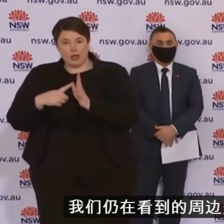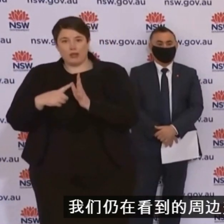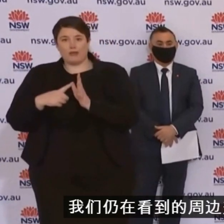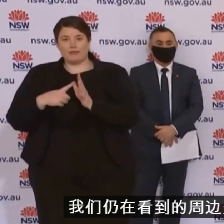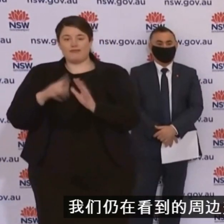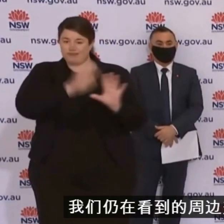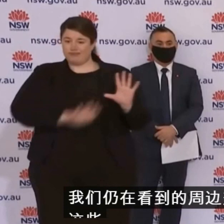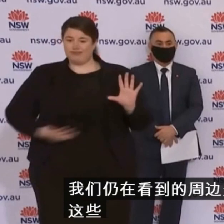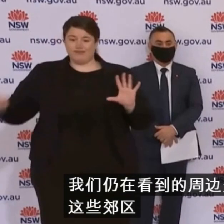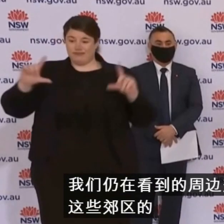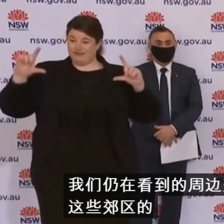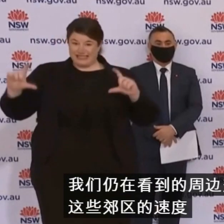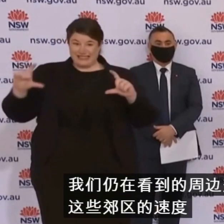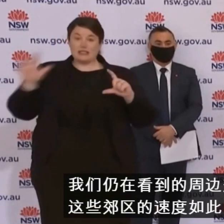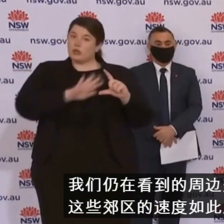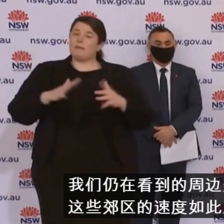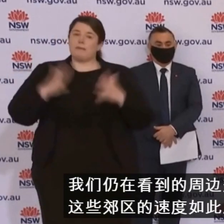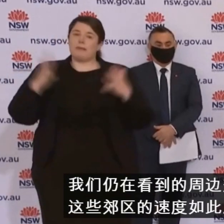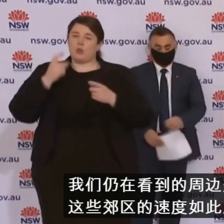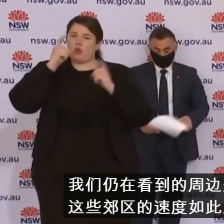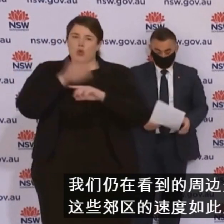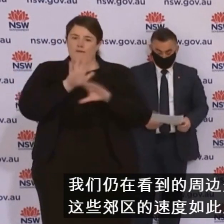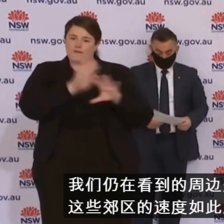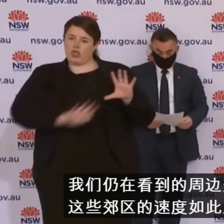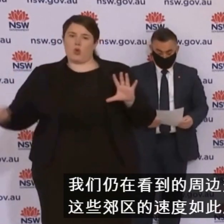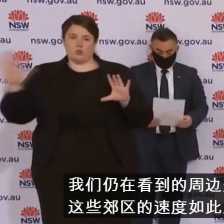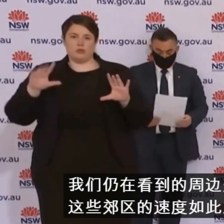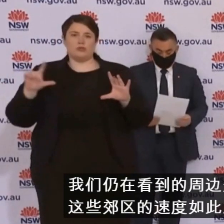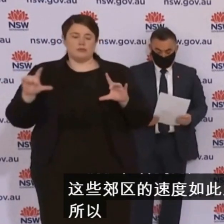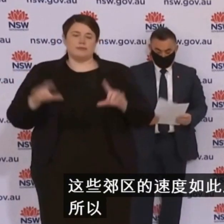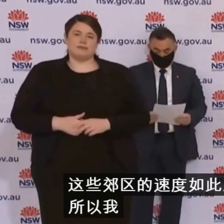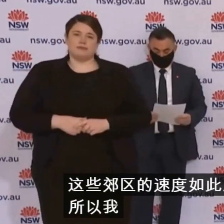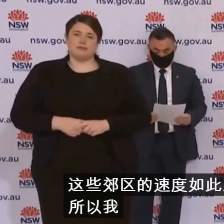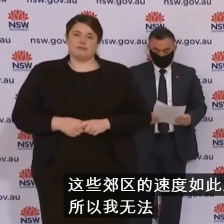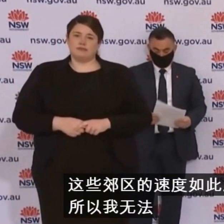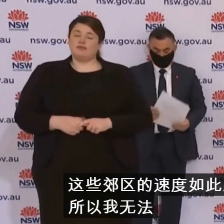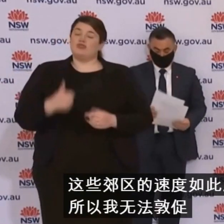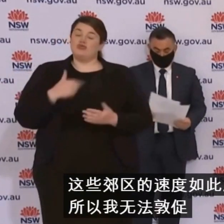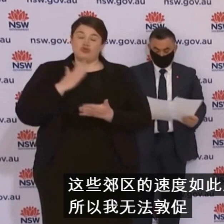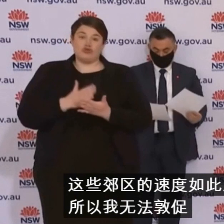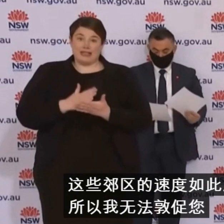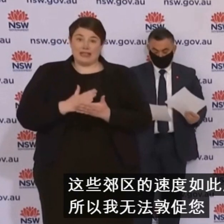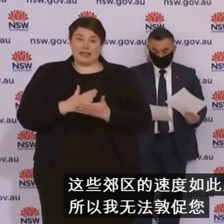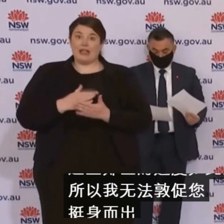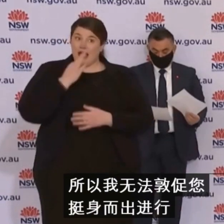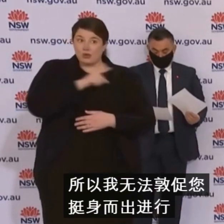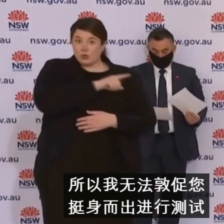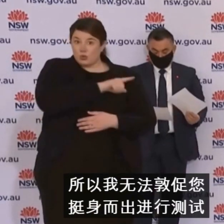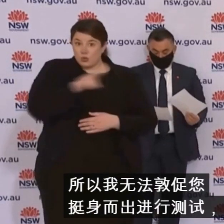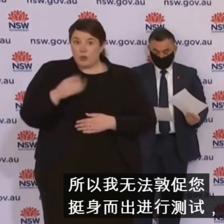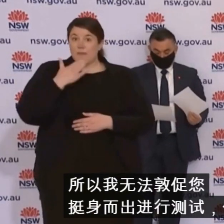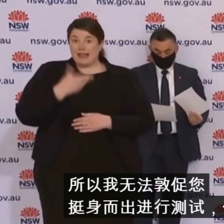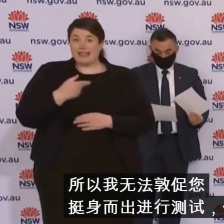high case rate from those suburbs. So I can't urge you enough to please come forward